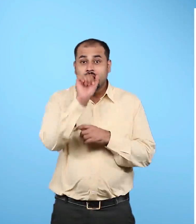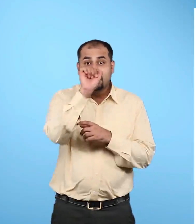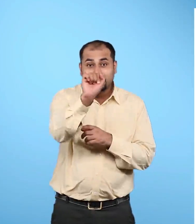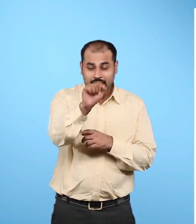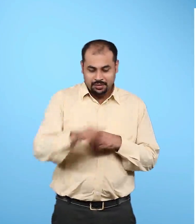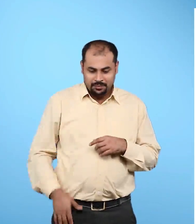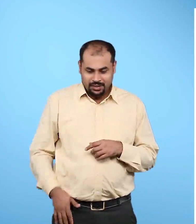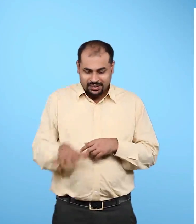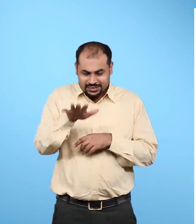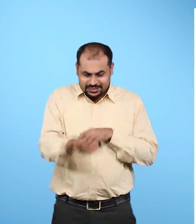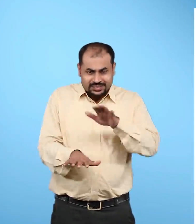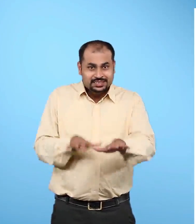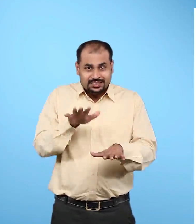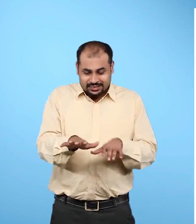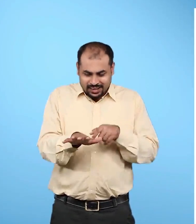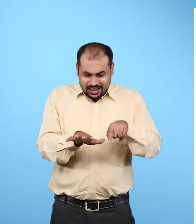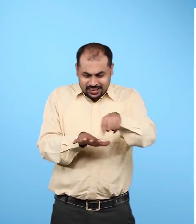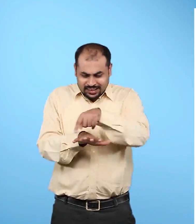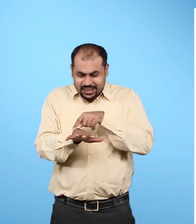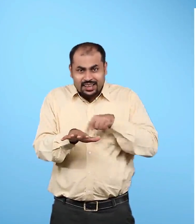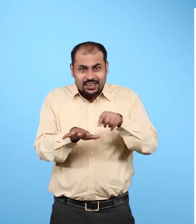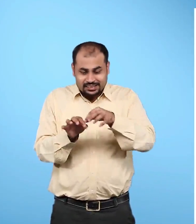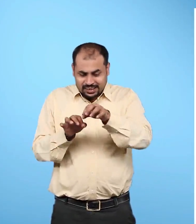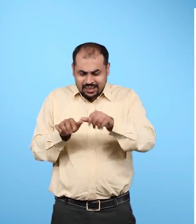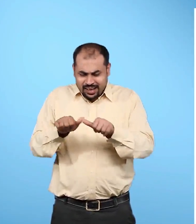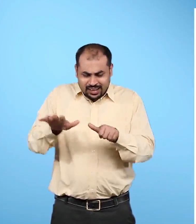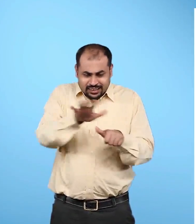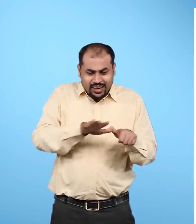Is the area of both your footprints the same?